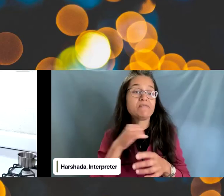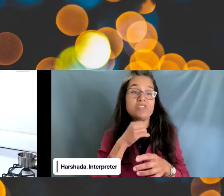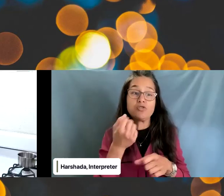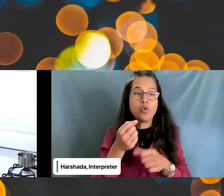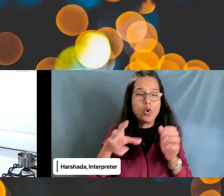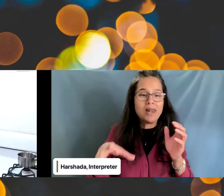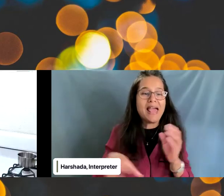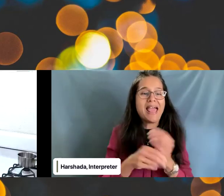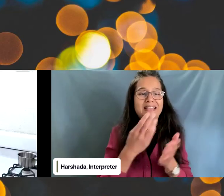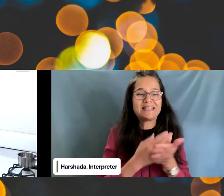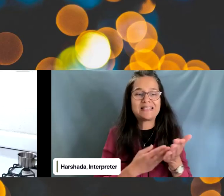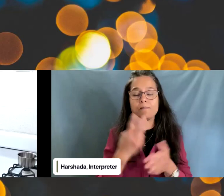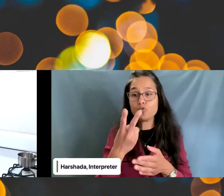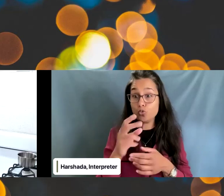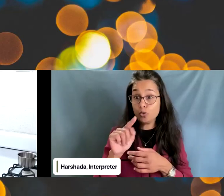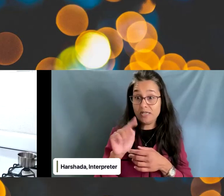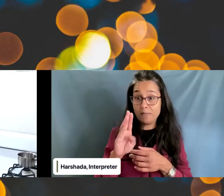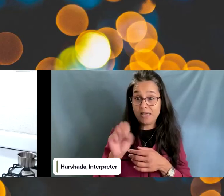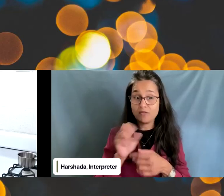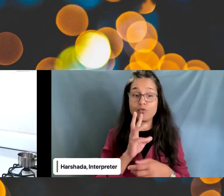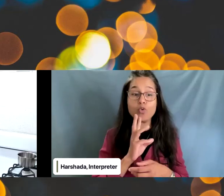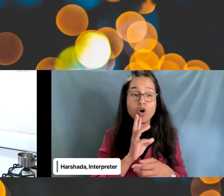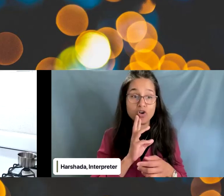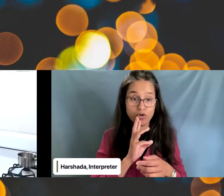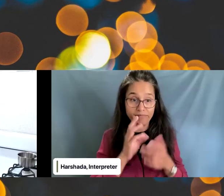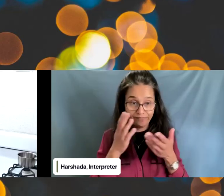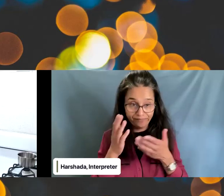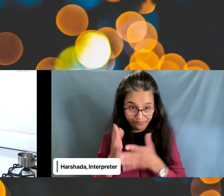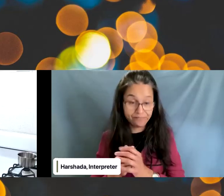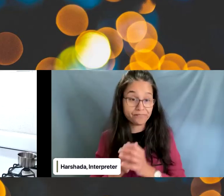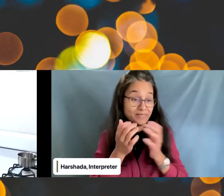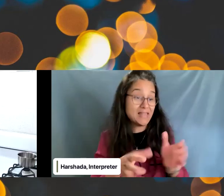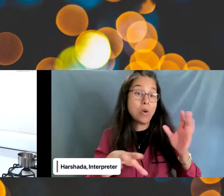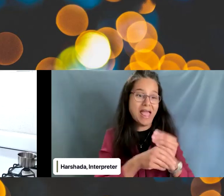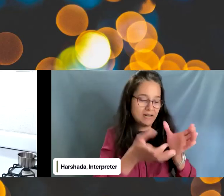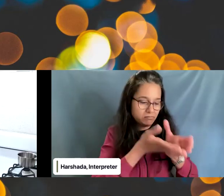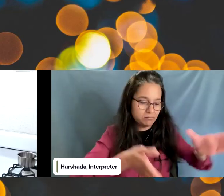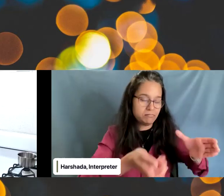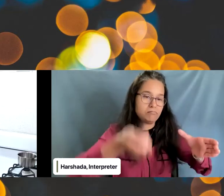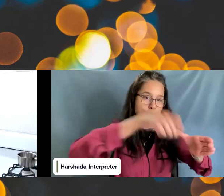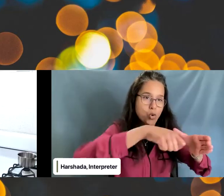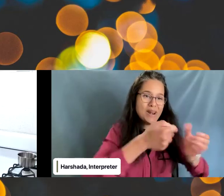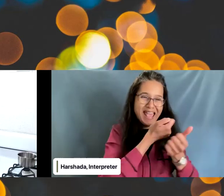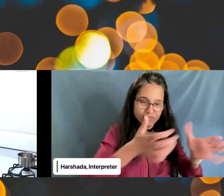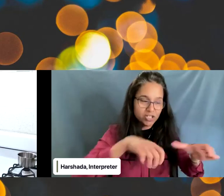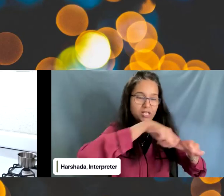those of you making it from scratch, add your butter to your flour, sugar, mixture. All right.